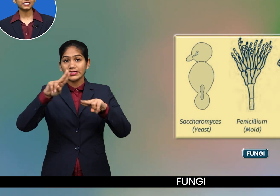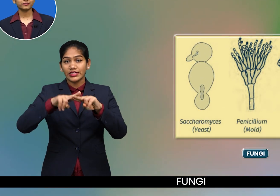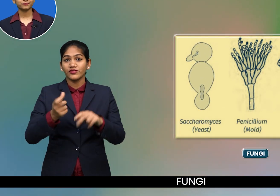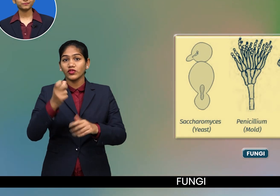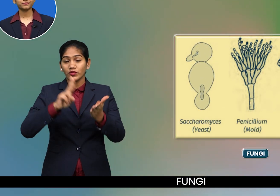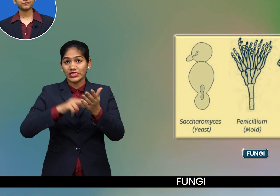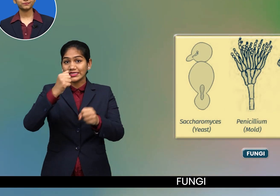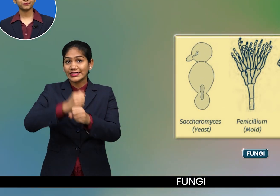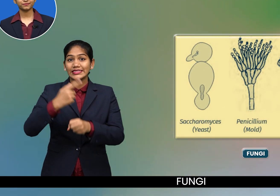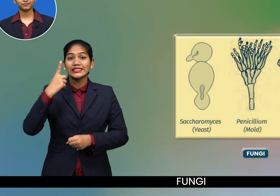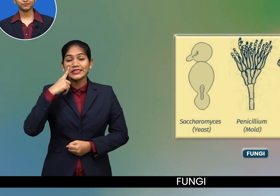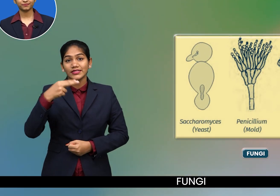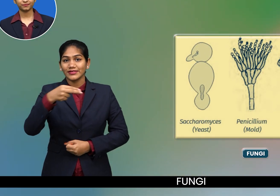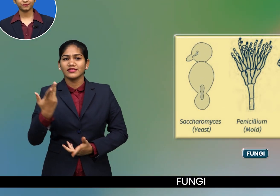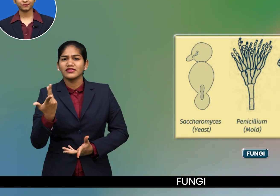Fungi.